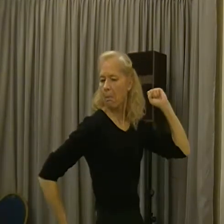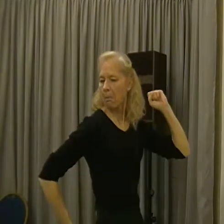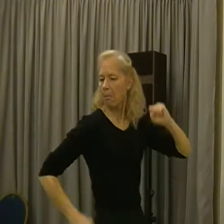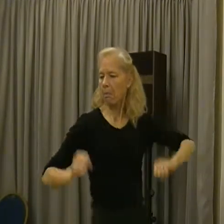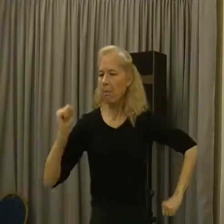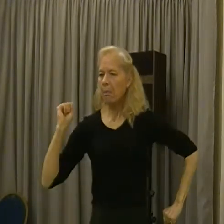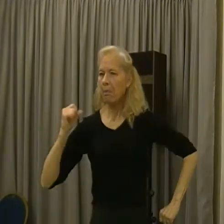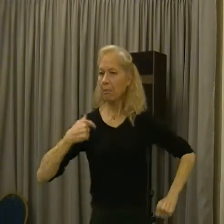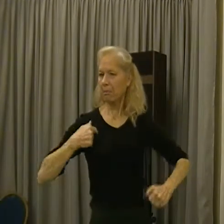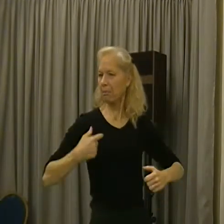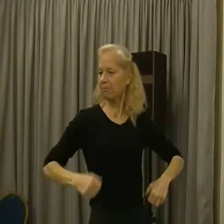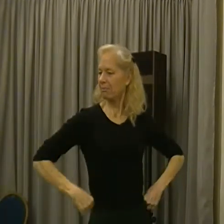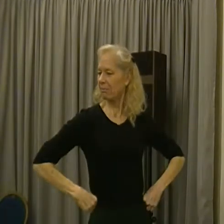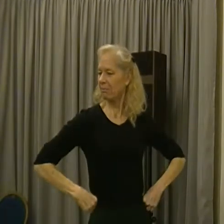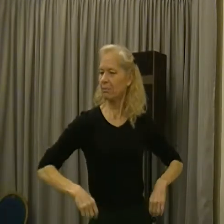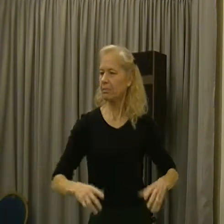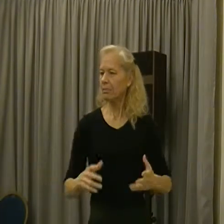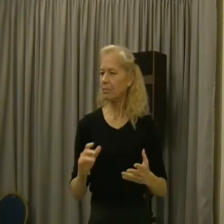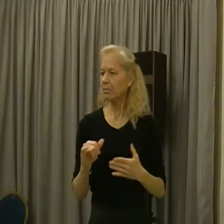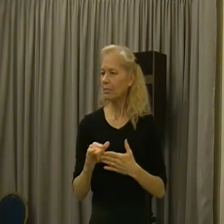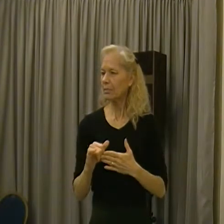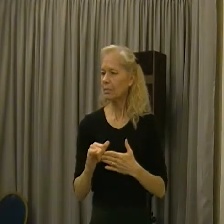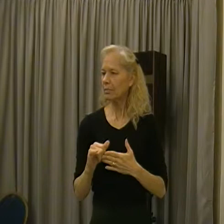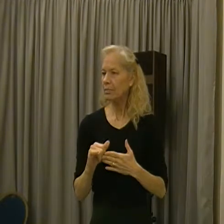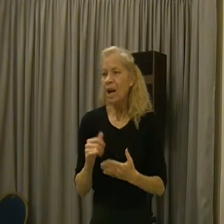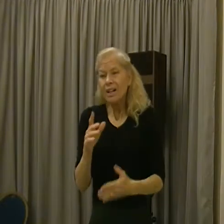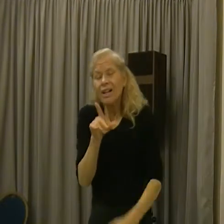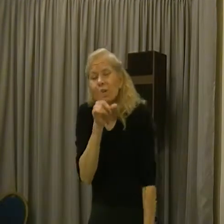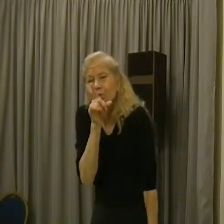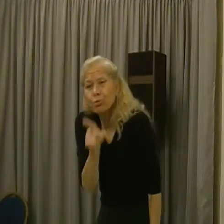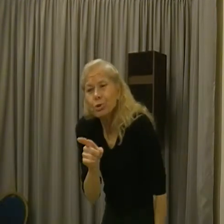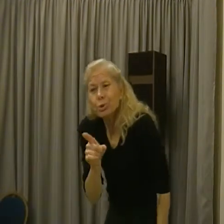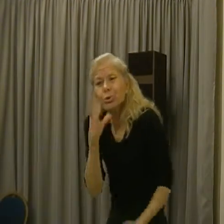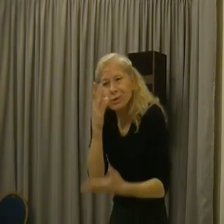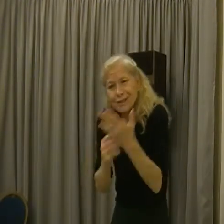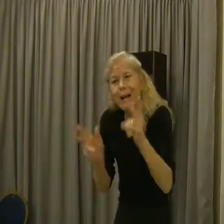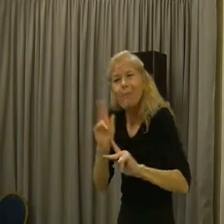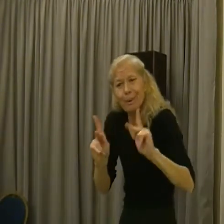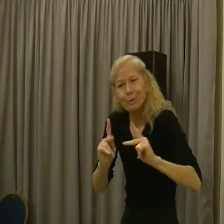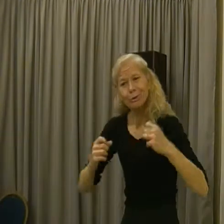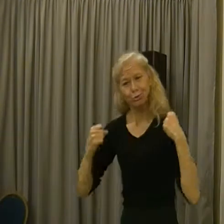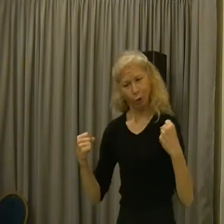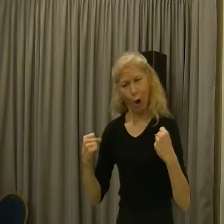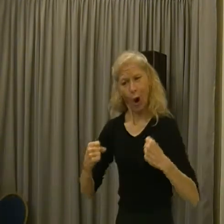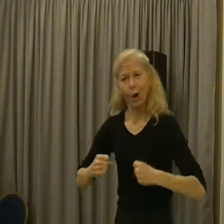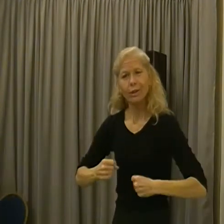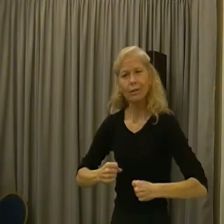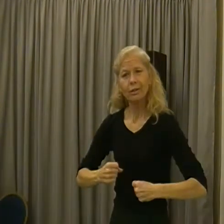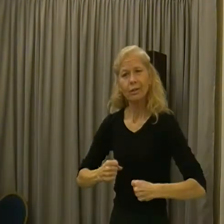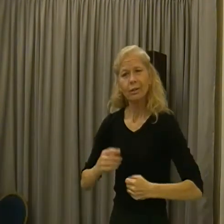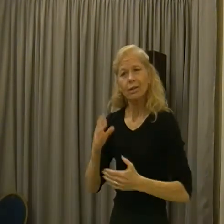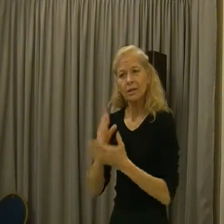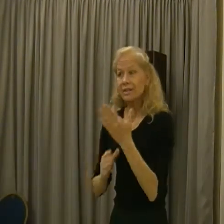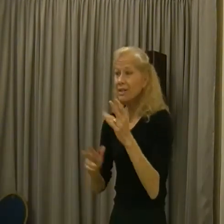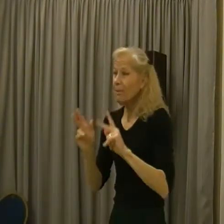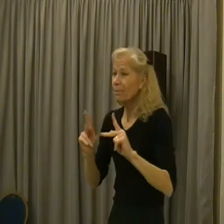these things not to be gloried in? If you have a higher IQ, if you have more strength, if you